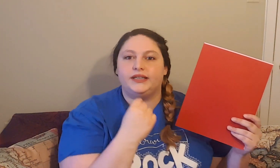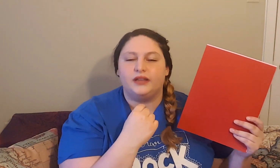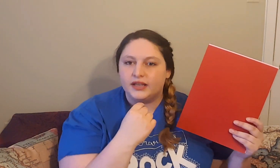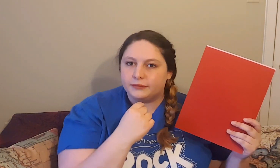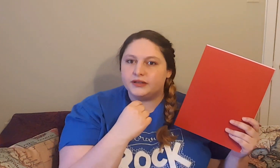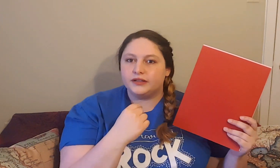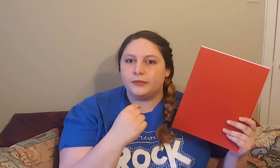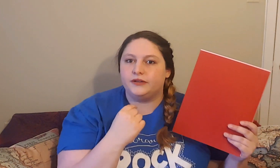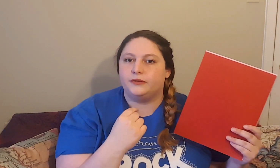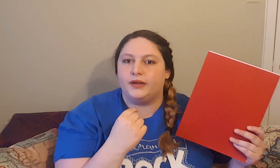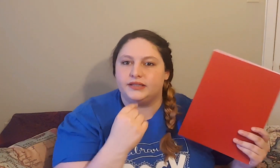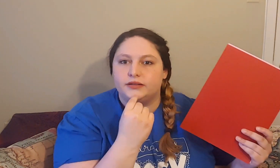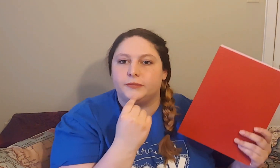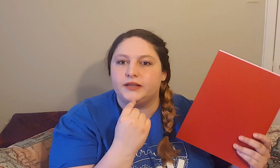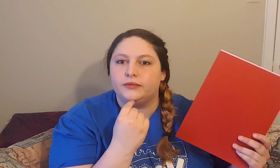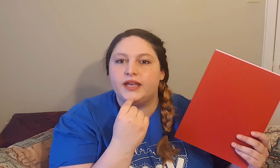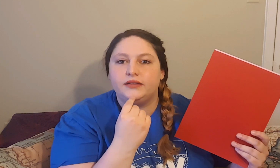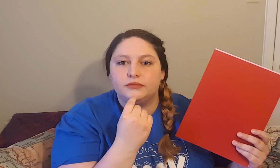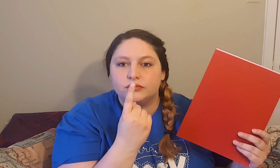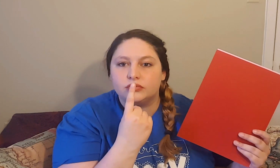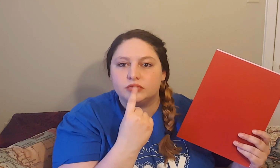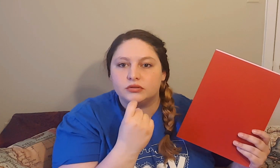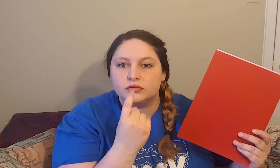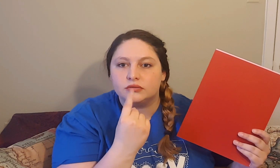be done a couple different ways. So it can be red,